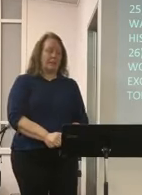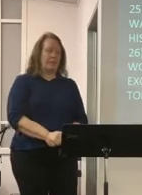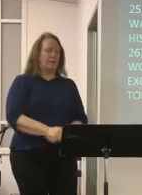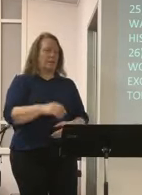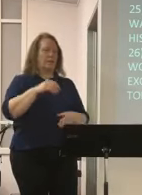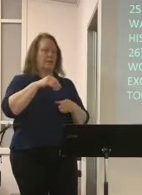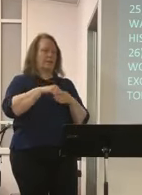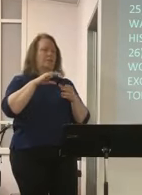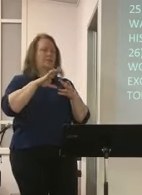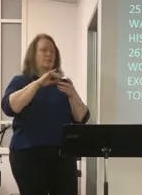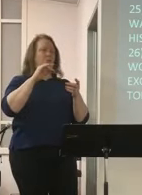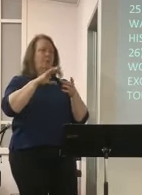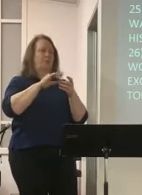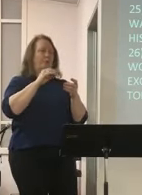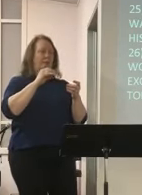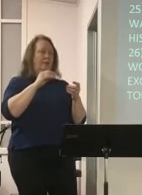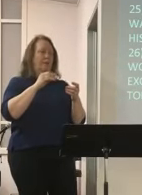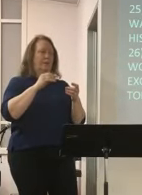in this story,